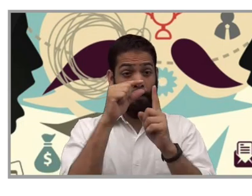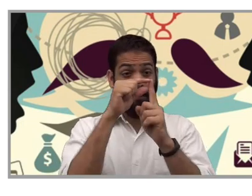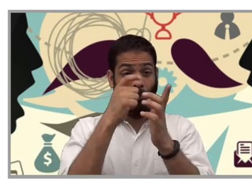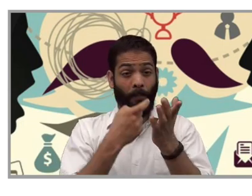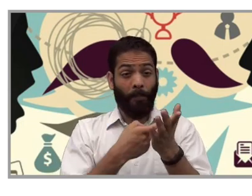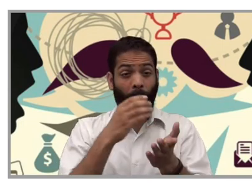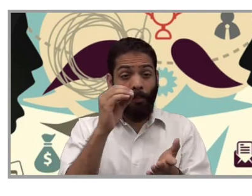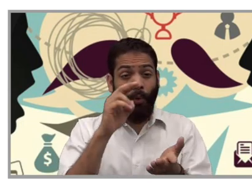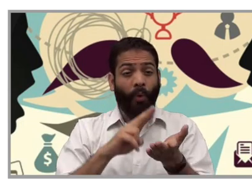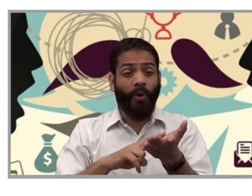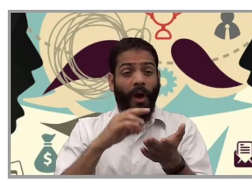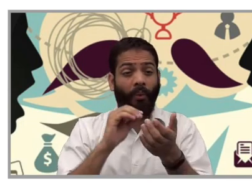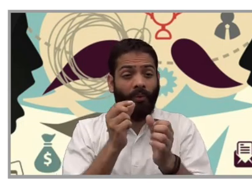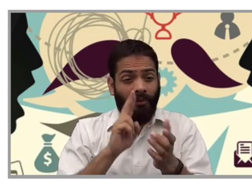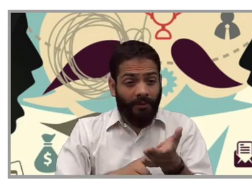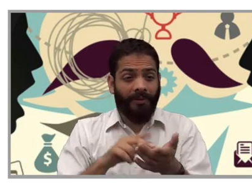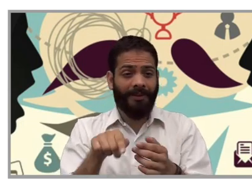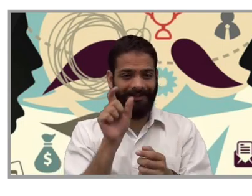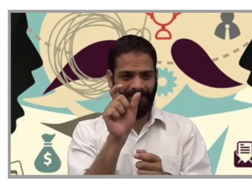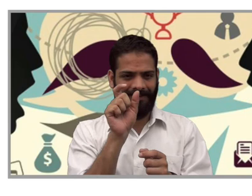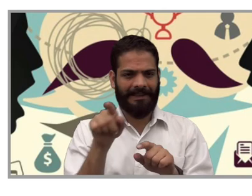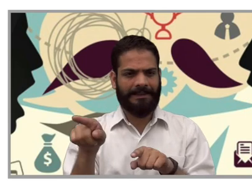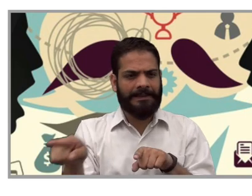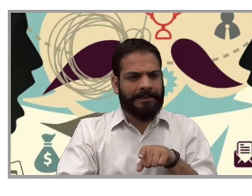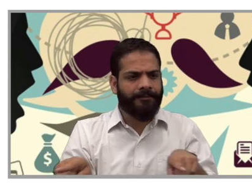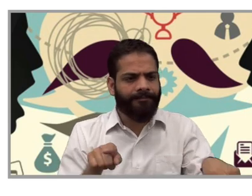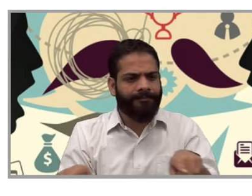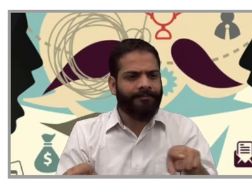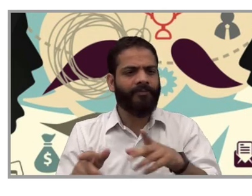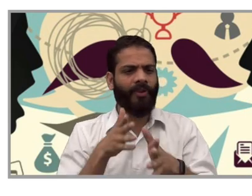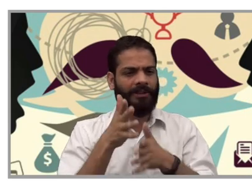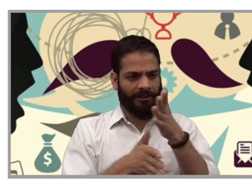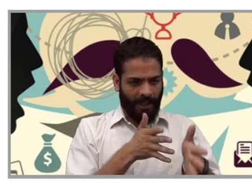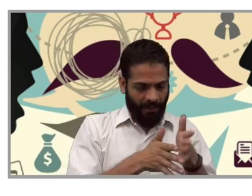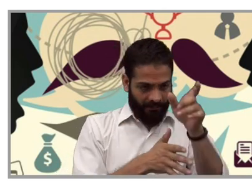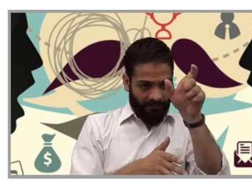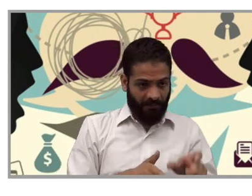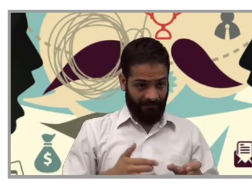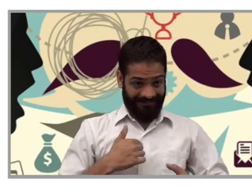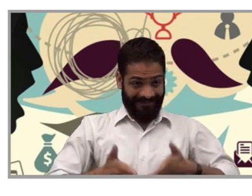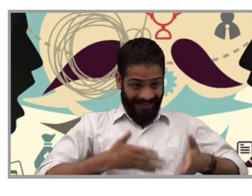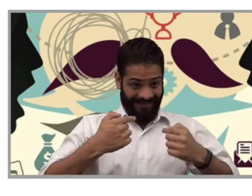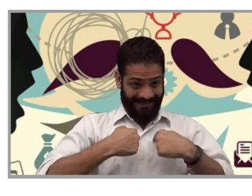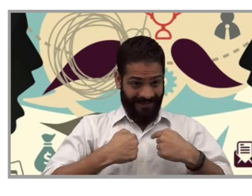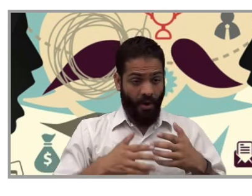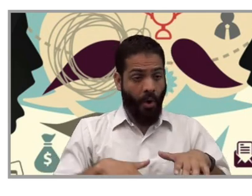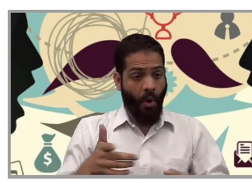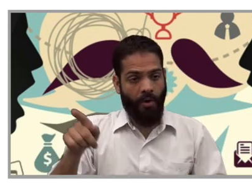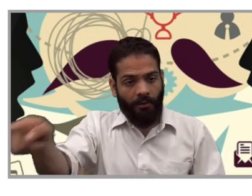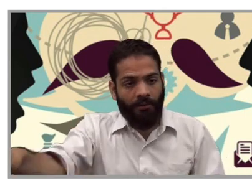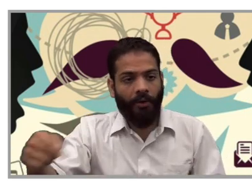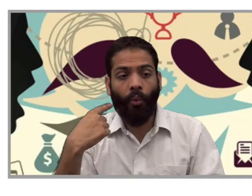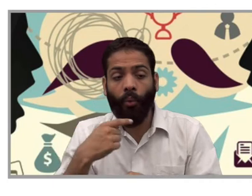The index to the signer and address is argued to be an instance of first and second pronoun respectively.